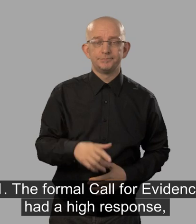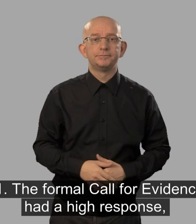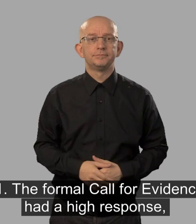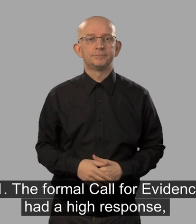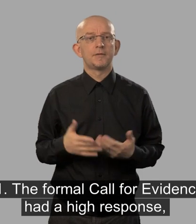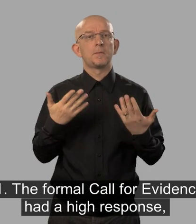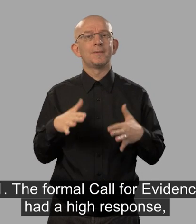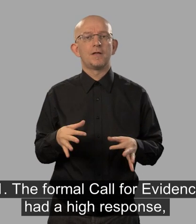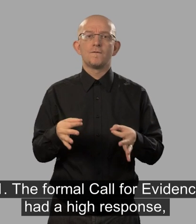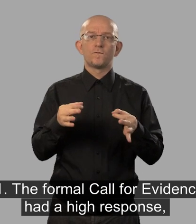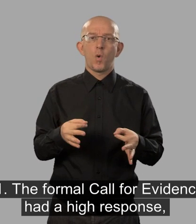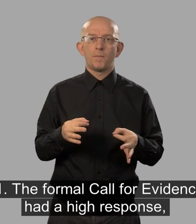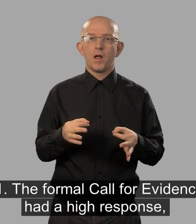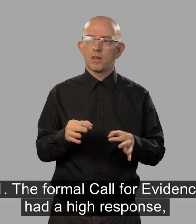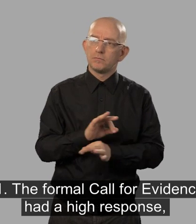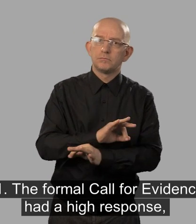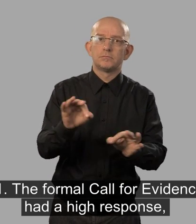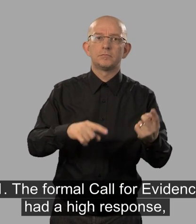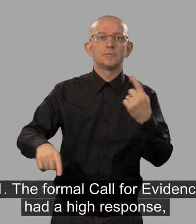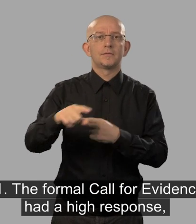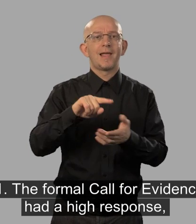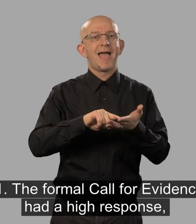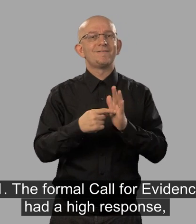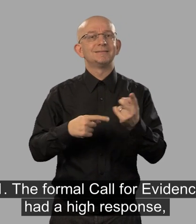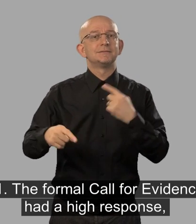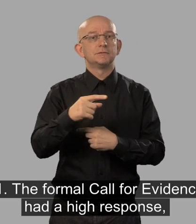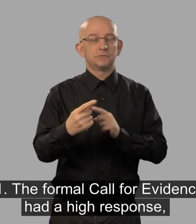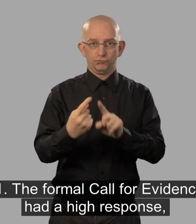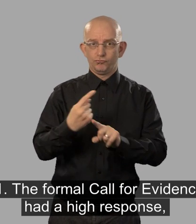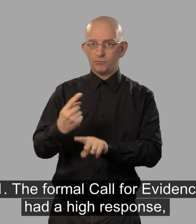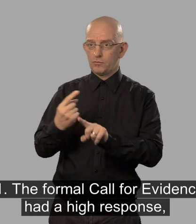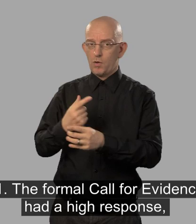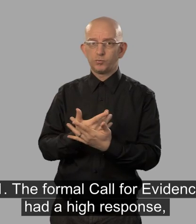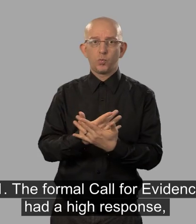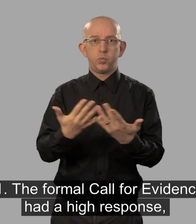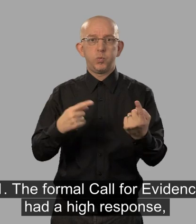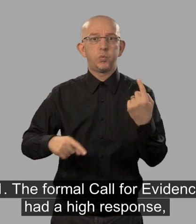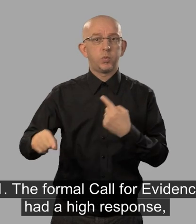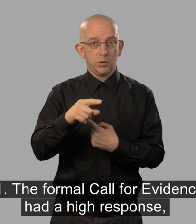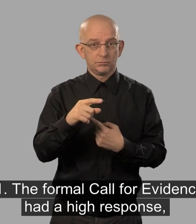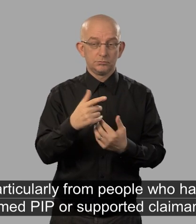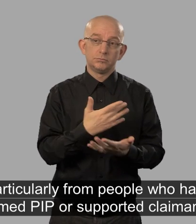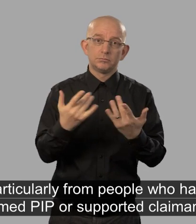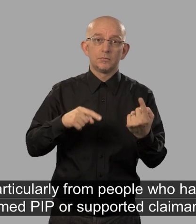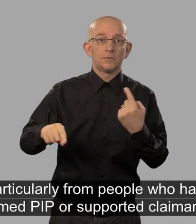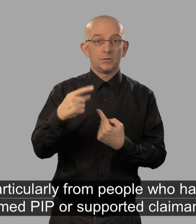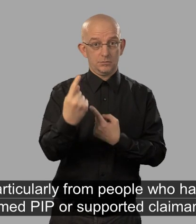11. The formal call for evidence had a high response, particularly from people who had claimed